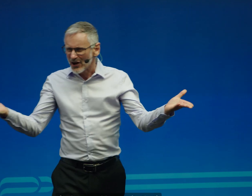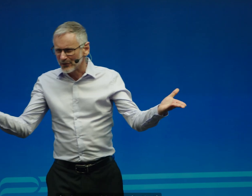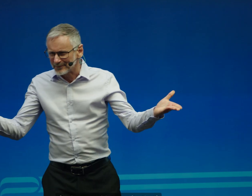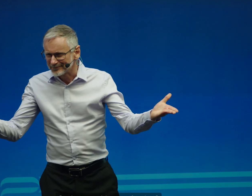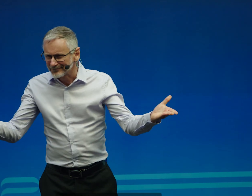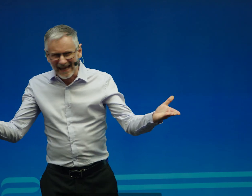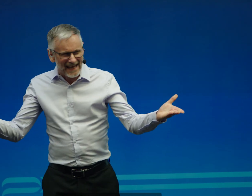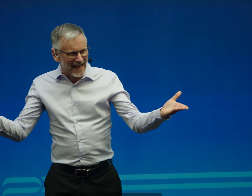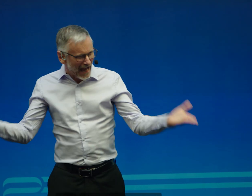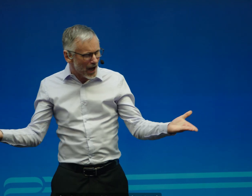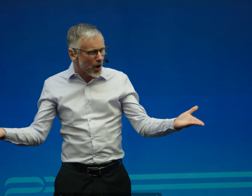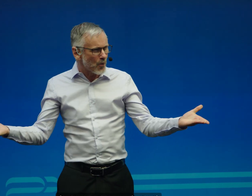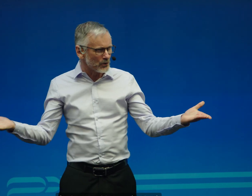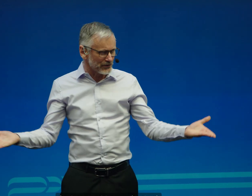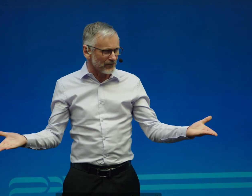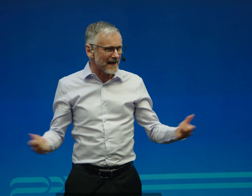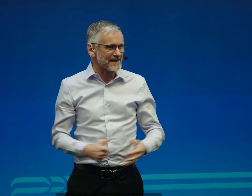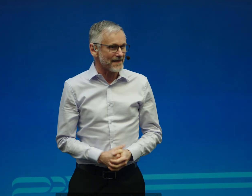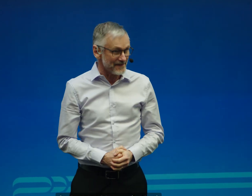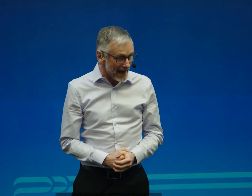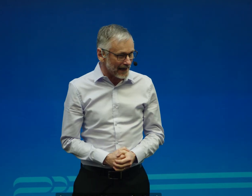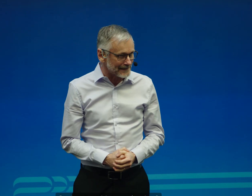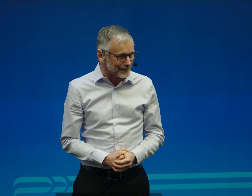So, how would you write that?